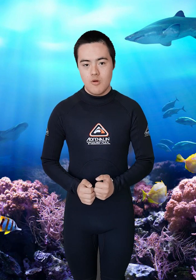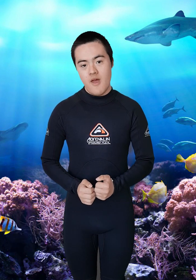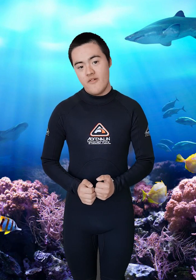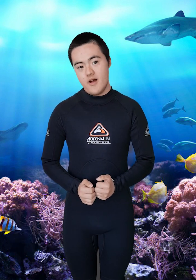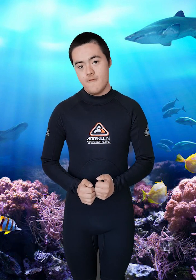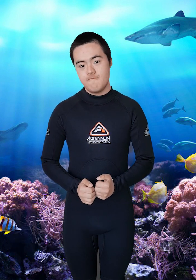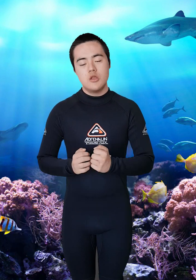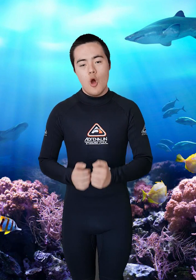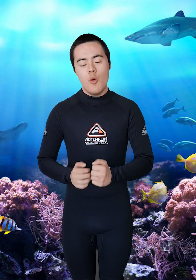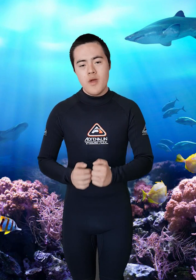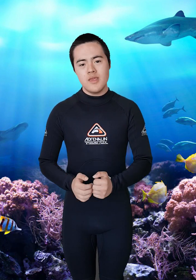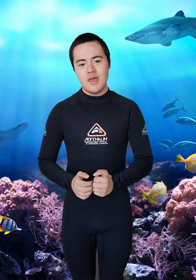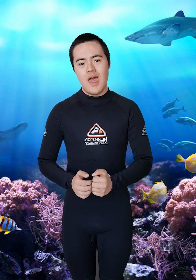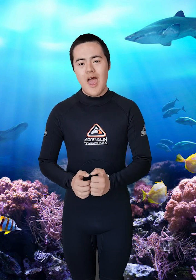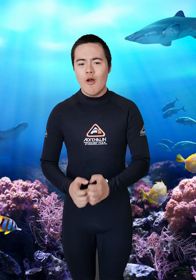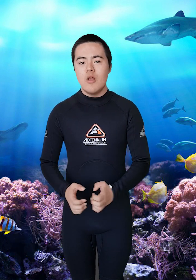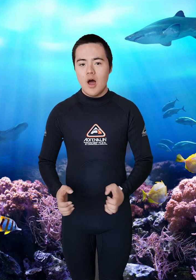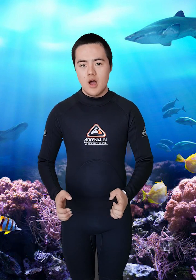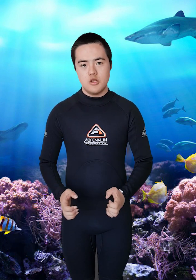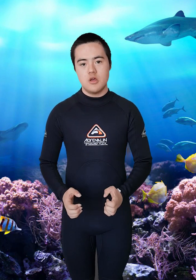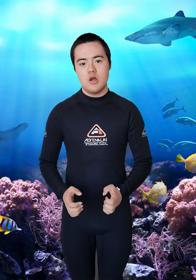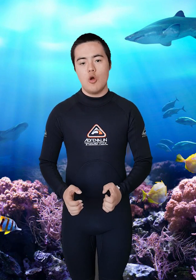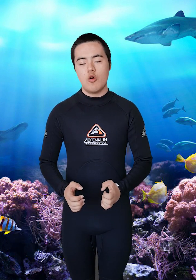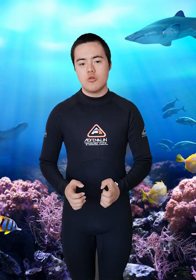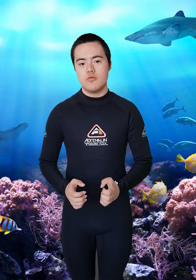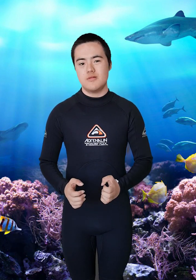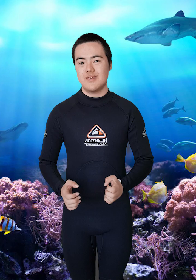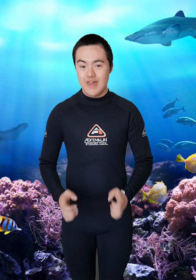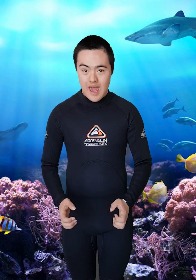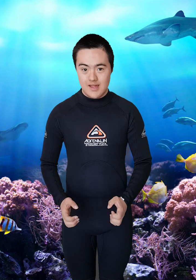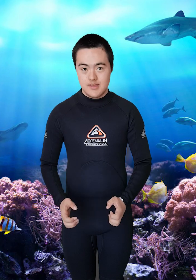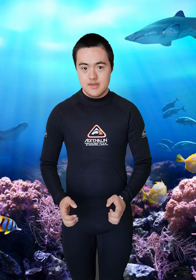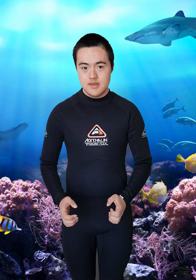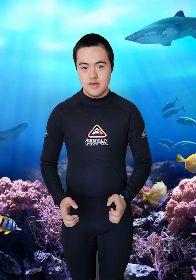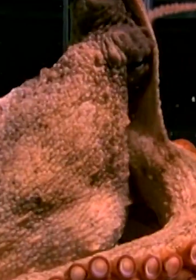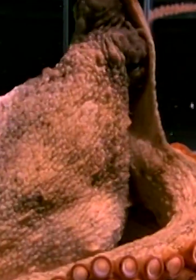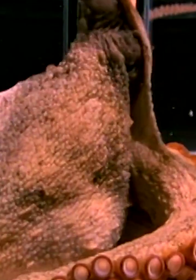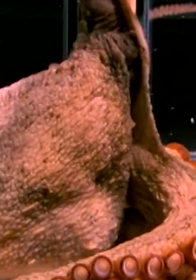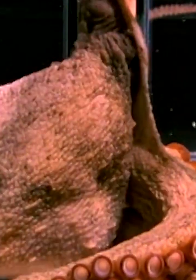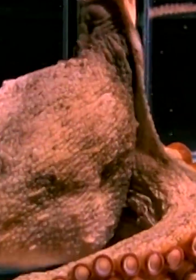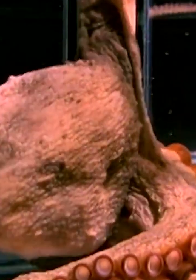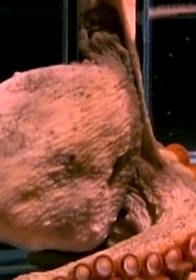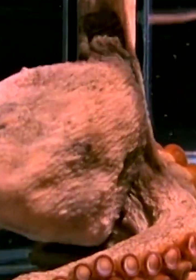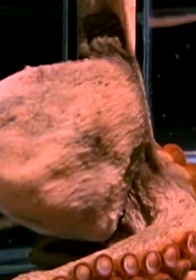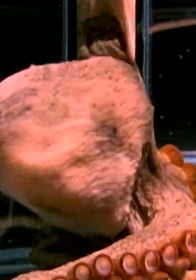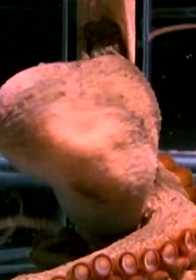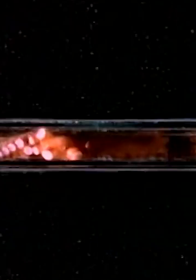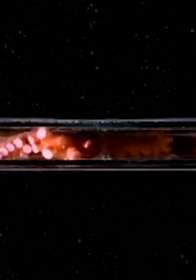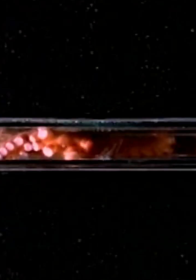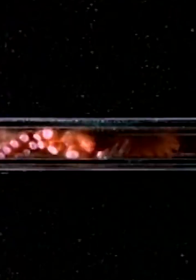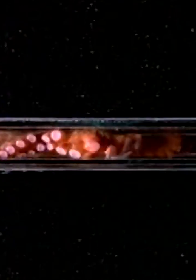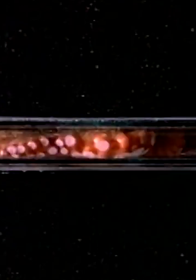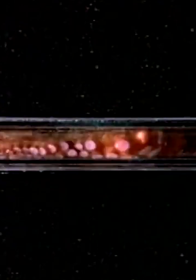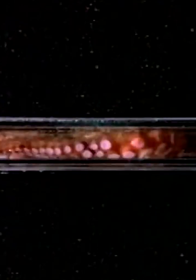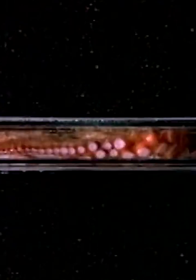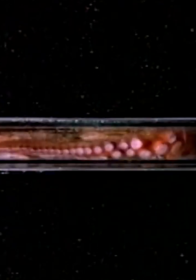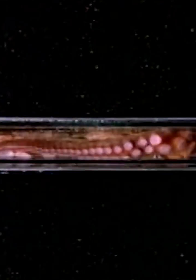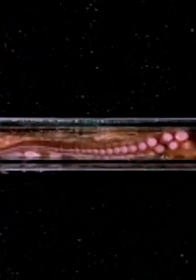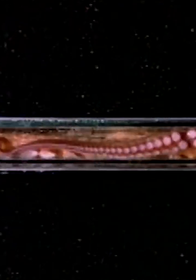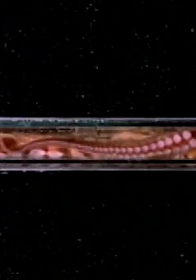whatsoever. No matter how large an octopus gets, they can squeeze through a